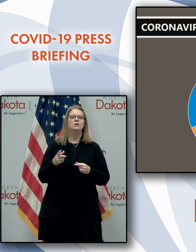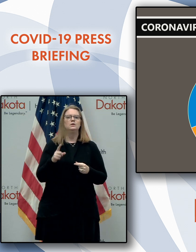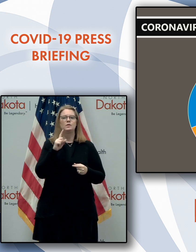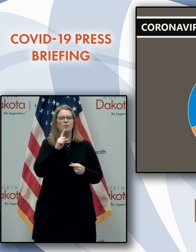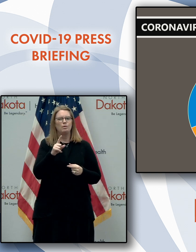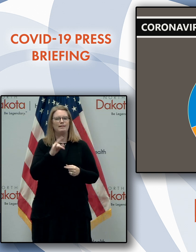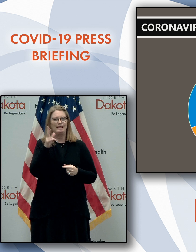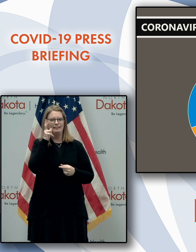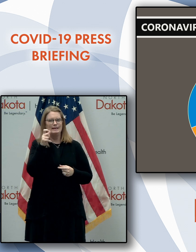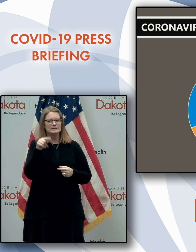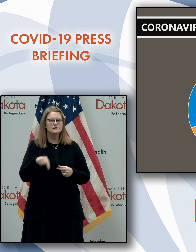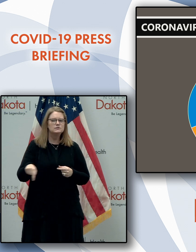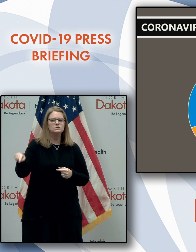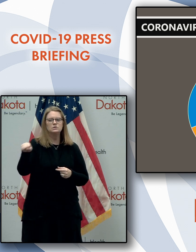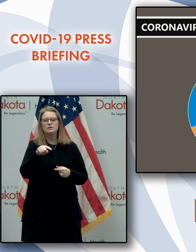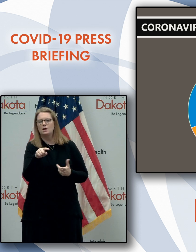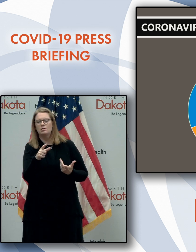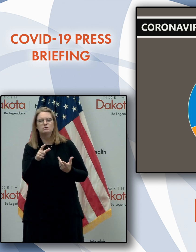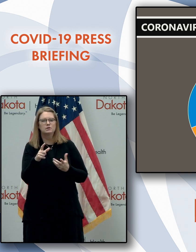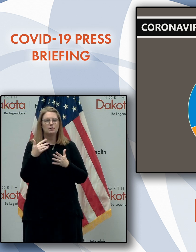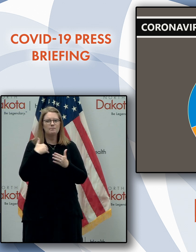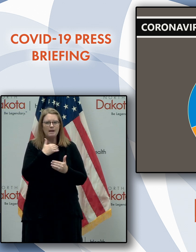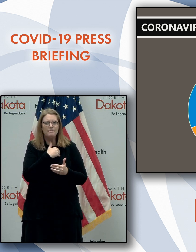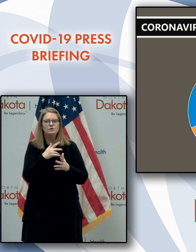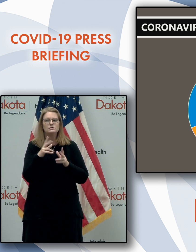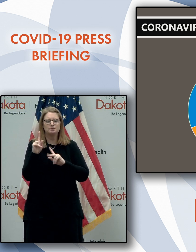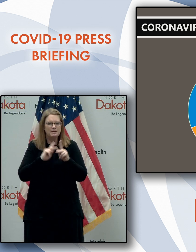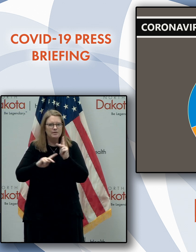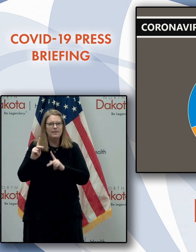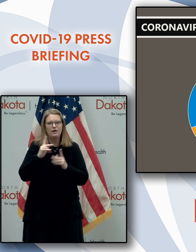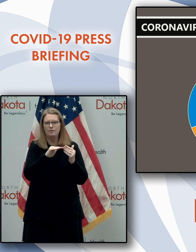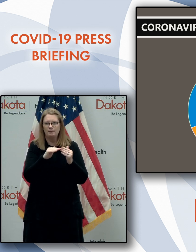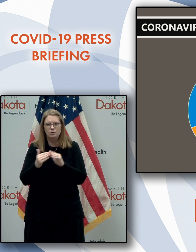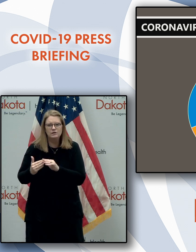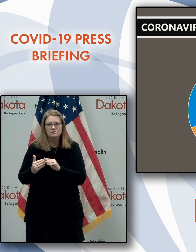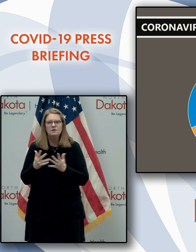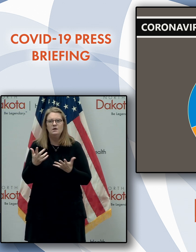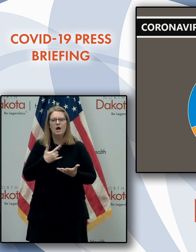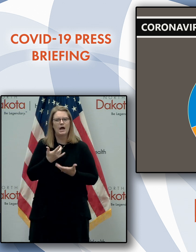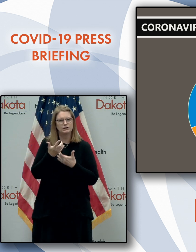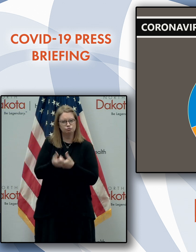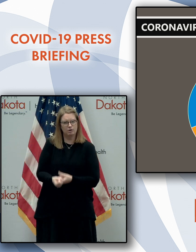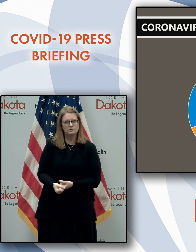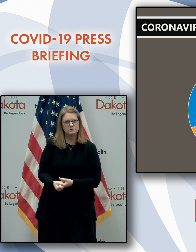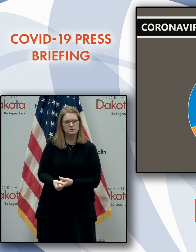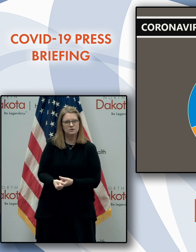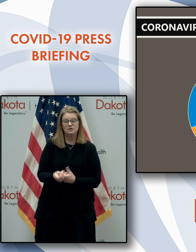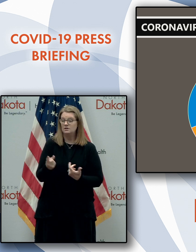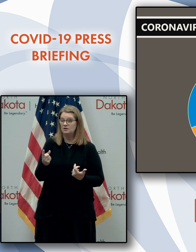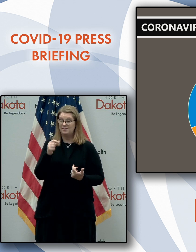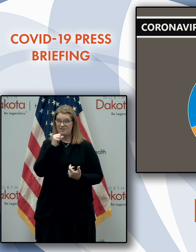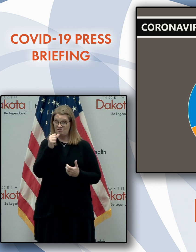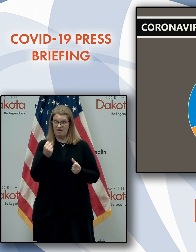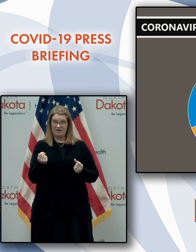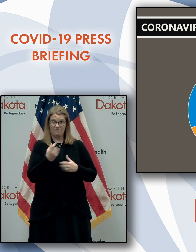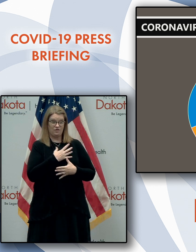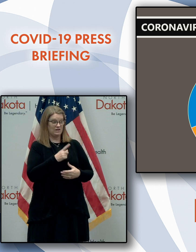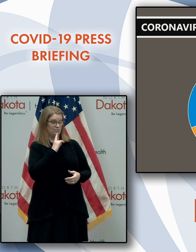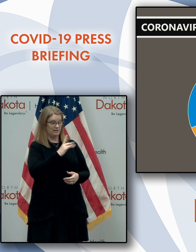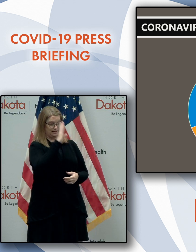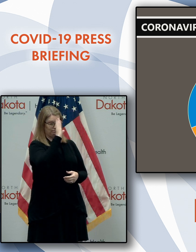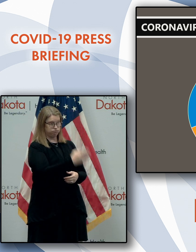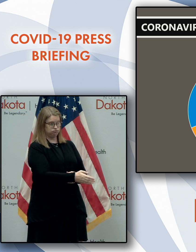their constituent caucus members. They listen to citizens in their communities. I trust you. They're not afraid to give Brent and I feedback at any